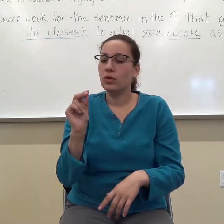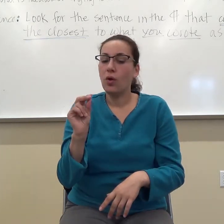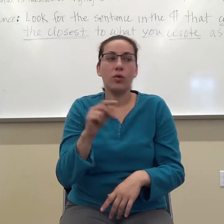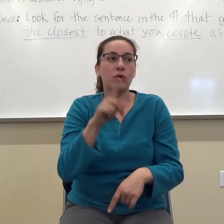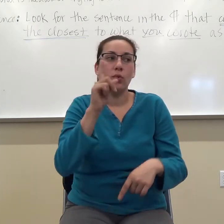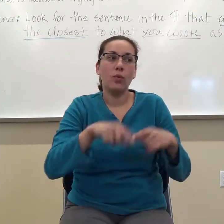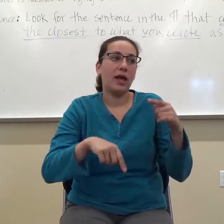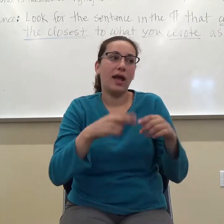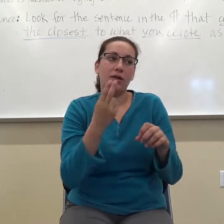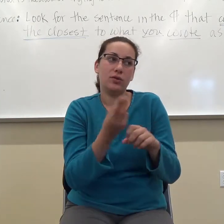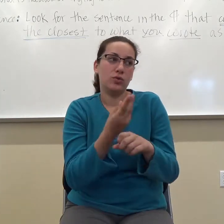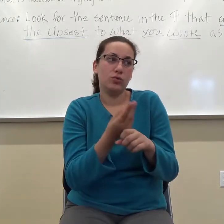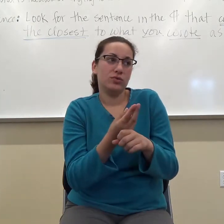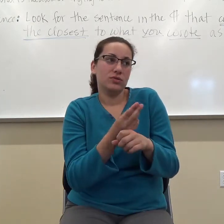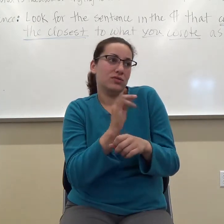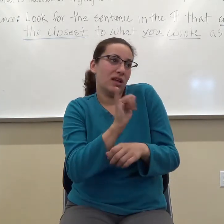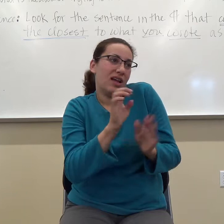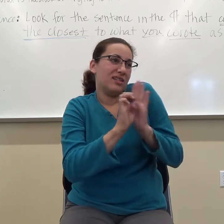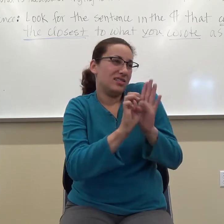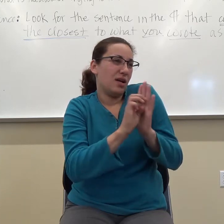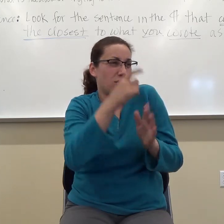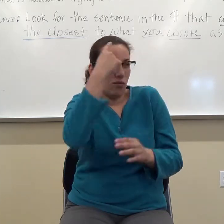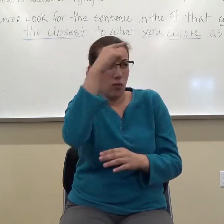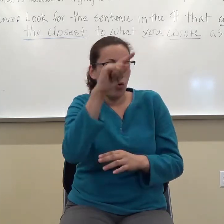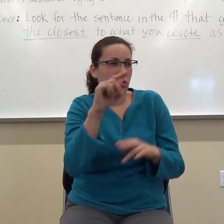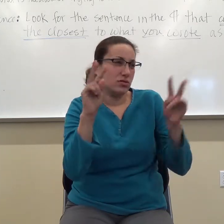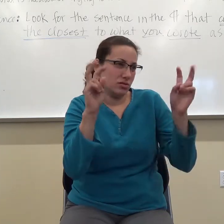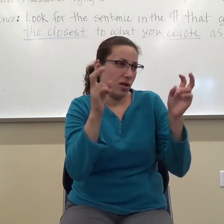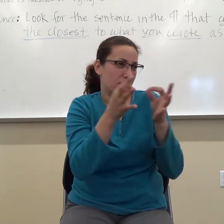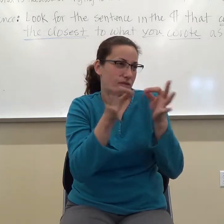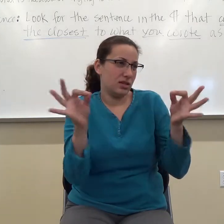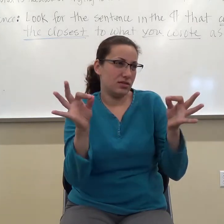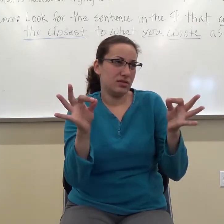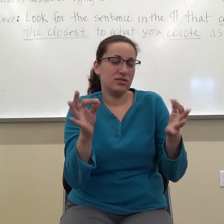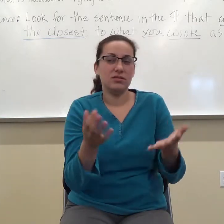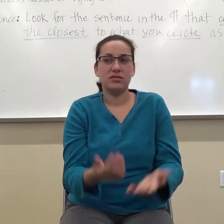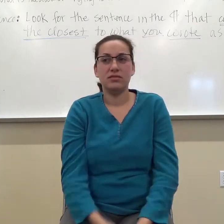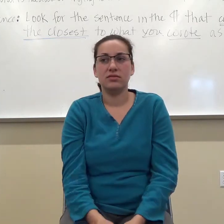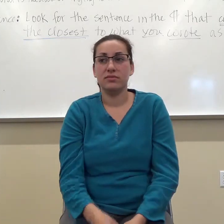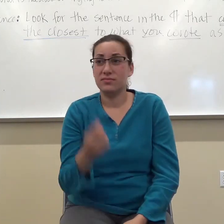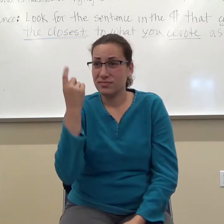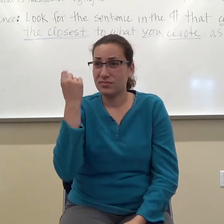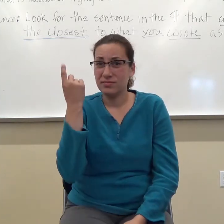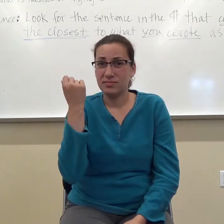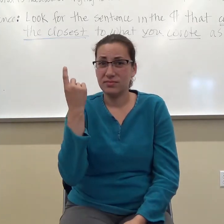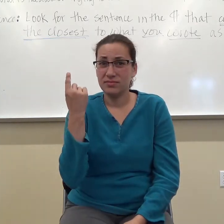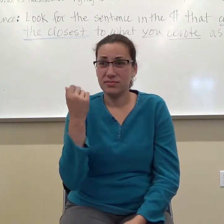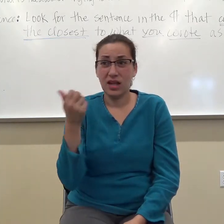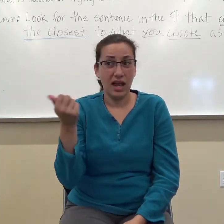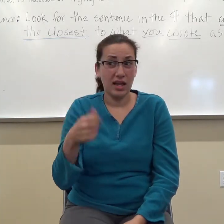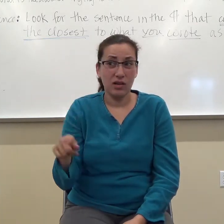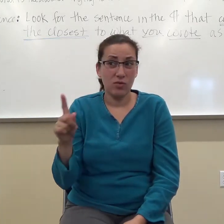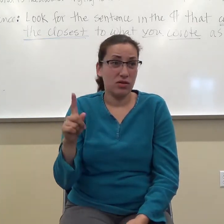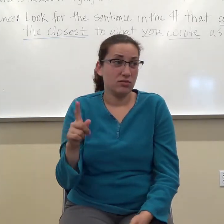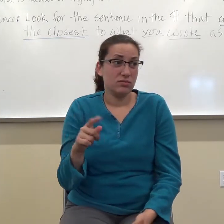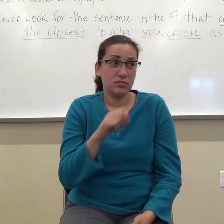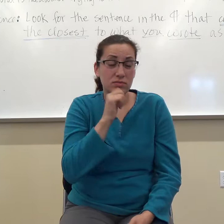the main idea. Does that make sense? Is anybody not here that?